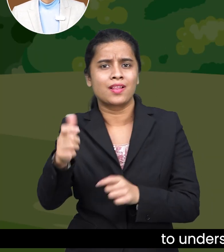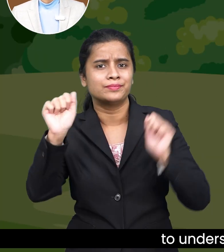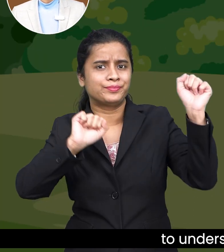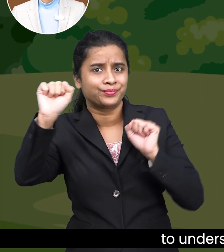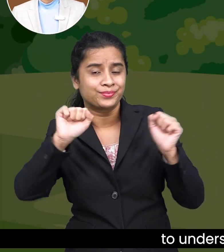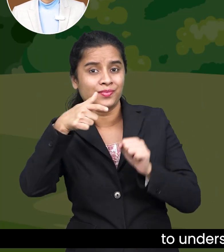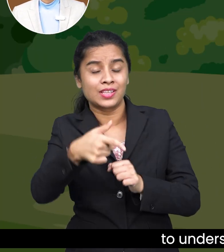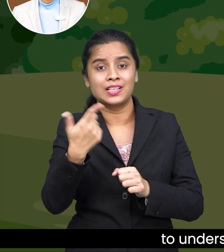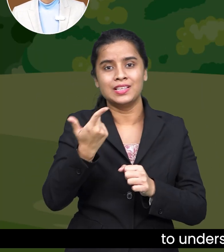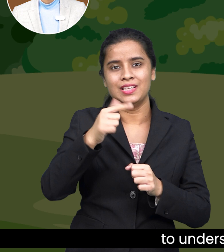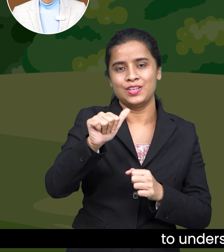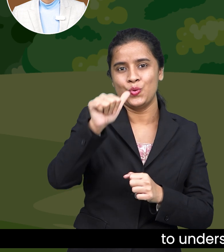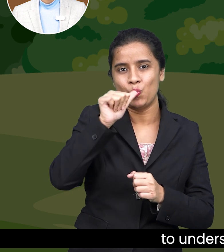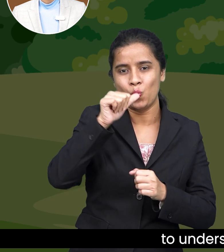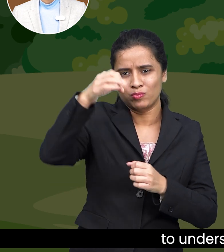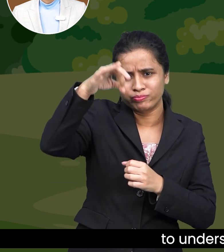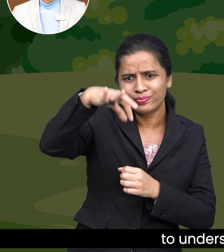understand the crystallization.